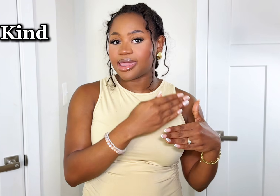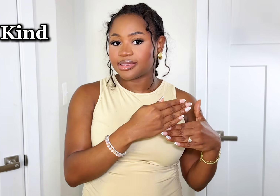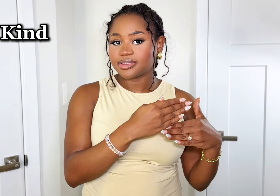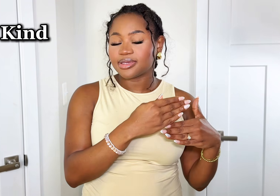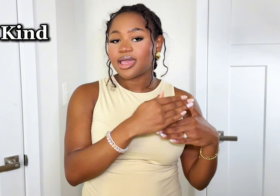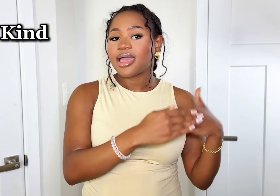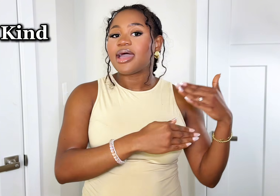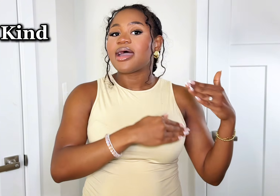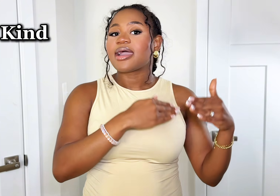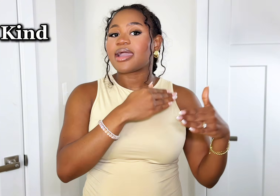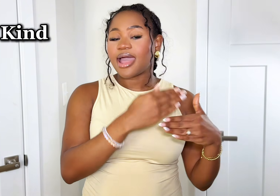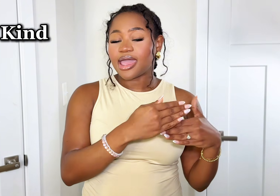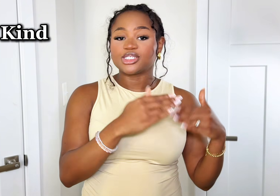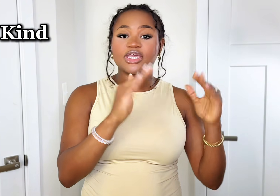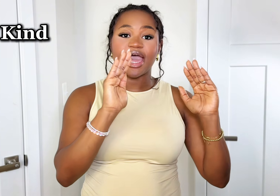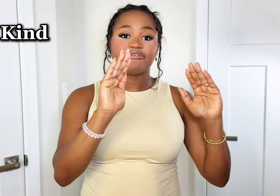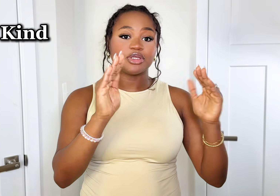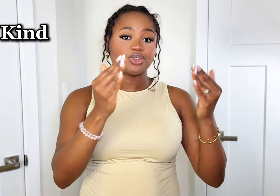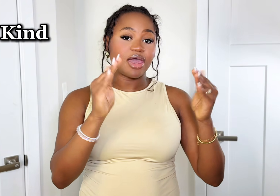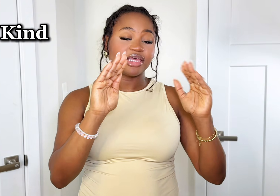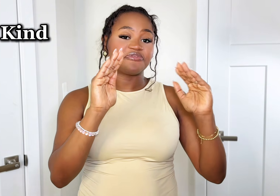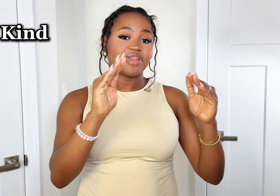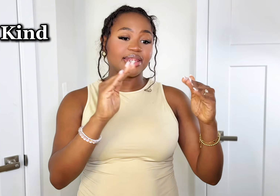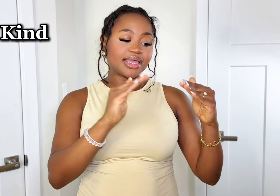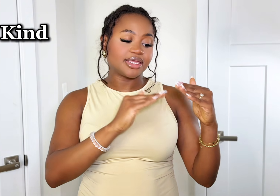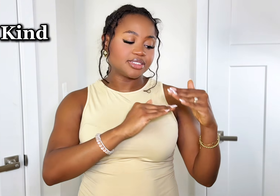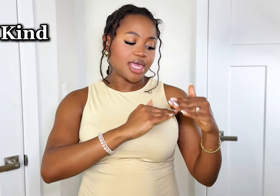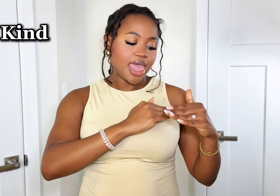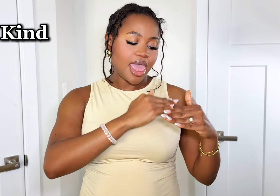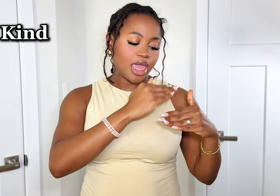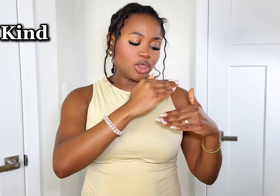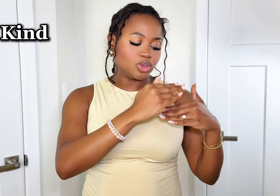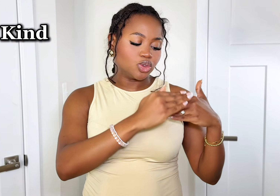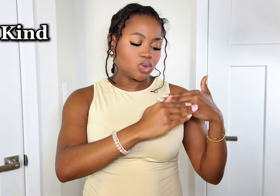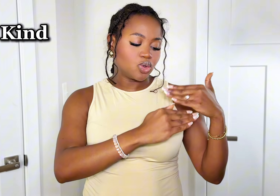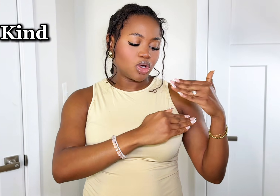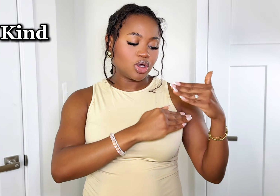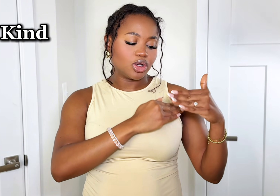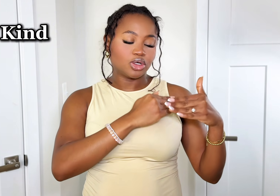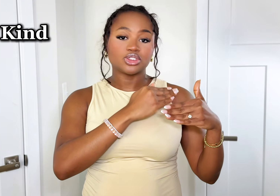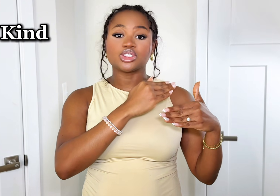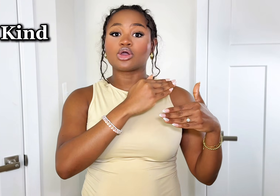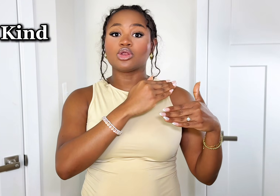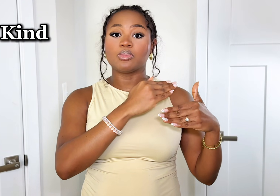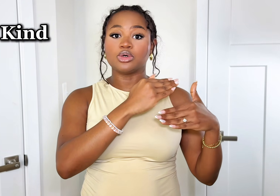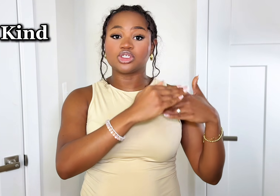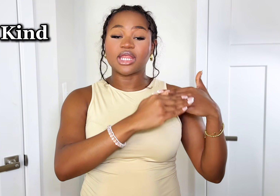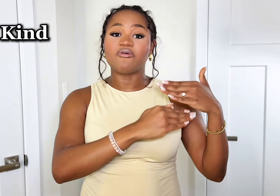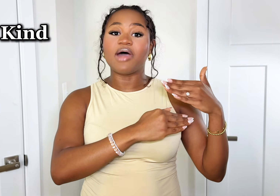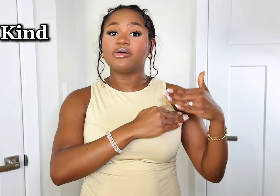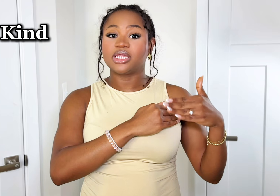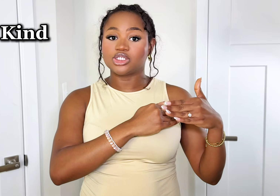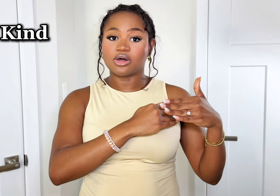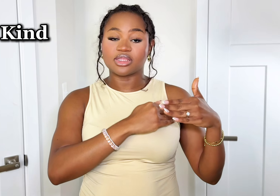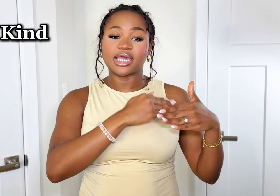kind, kind. So you have your two hands flat like this, and you do a circular motion around each other like